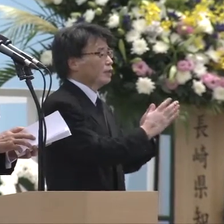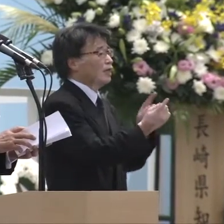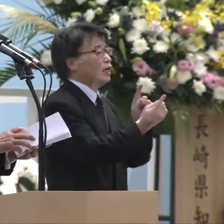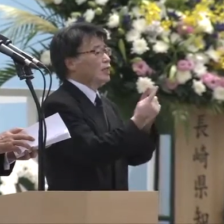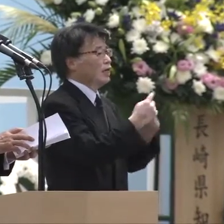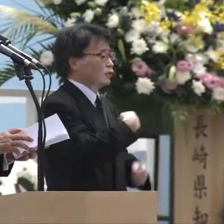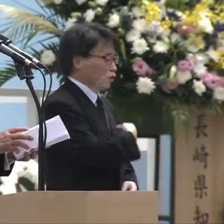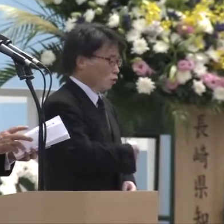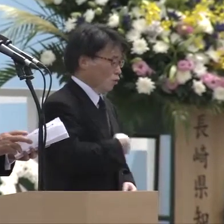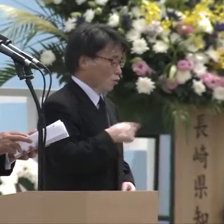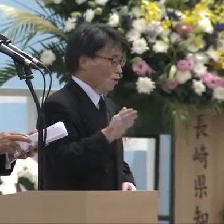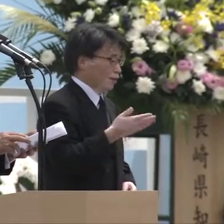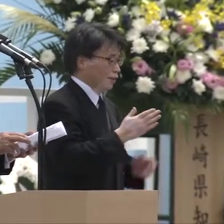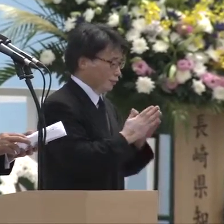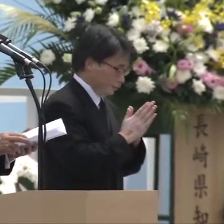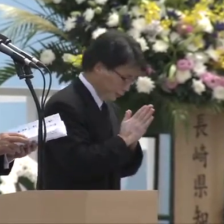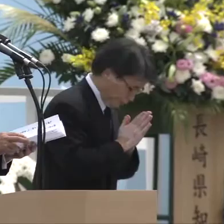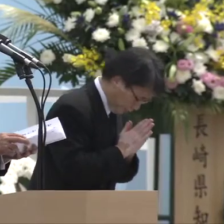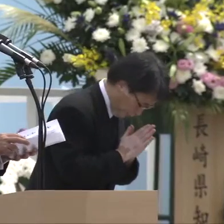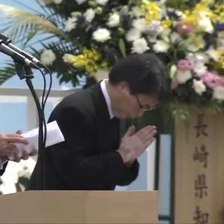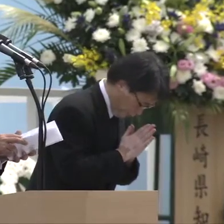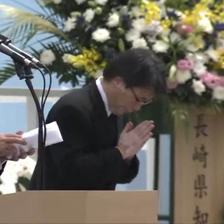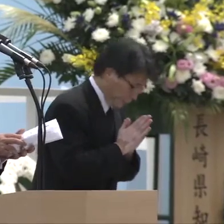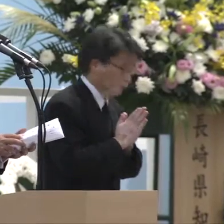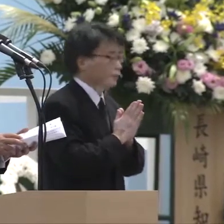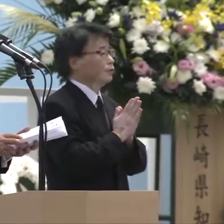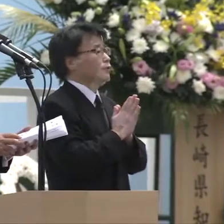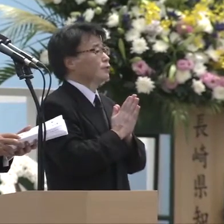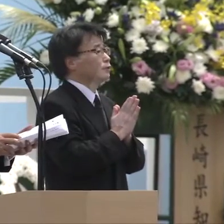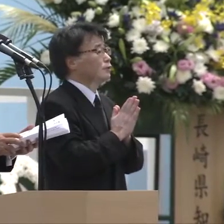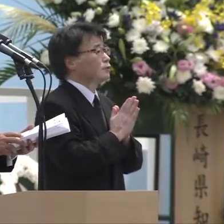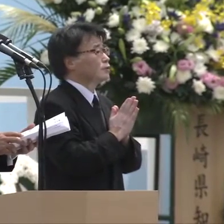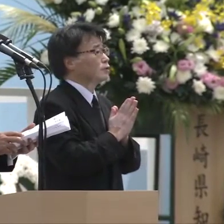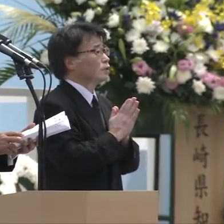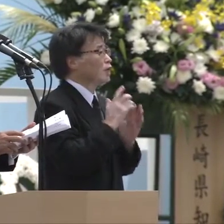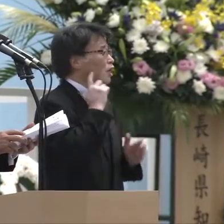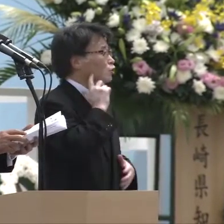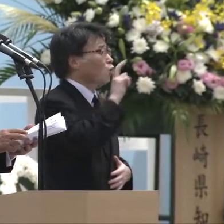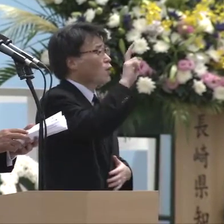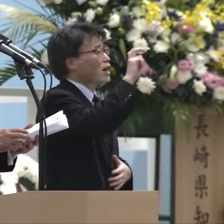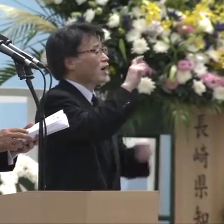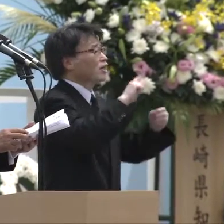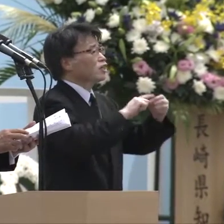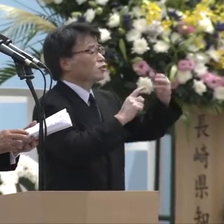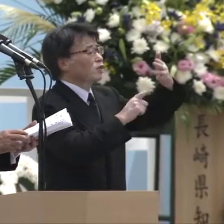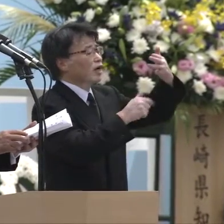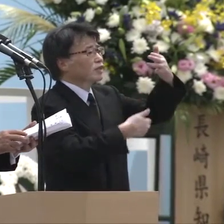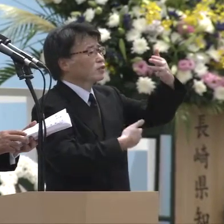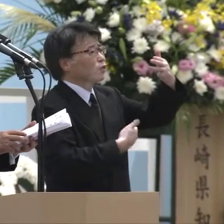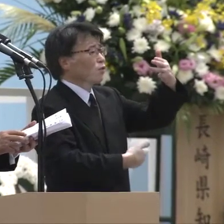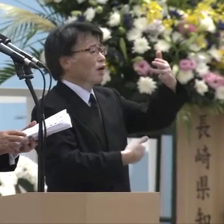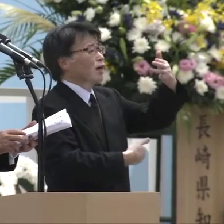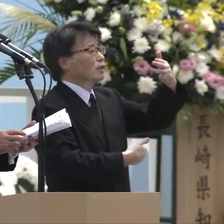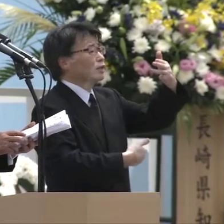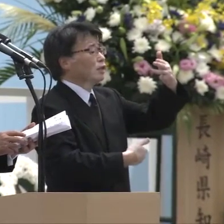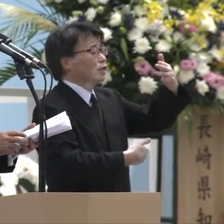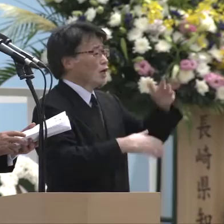of the deceased atomic bomb victims together with the residents of Nagasaki Prefecture. On